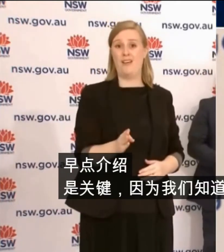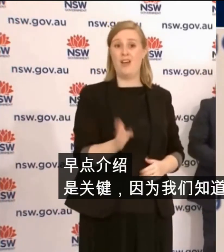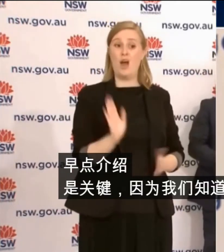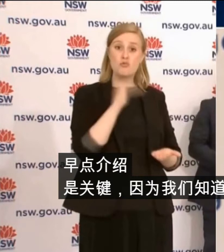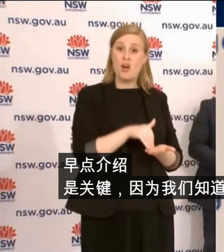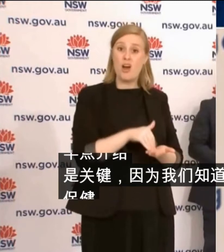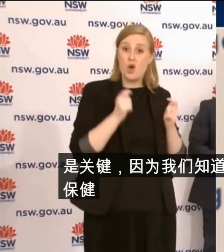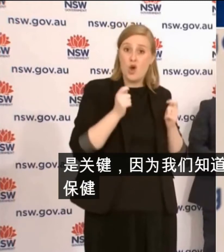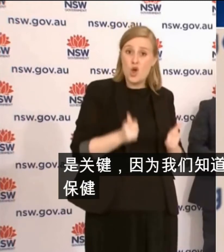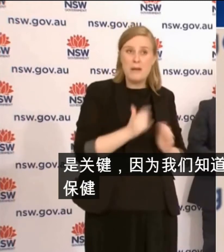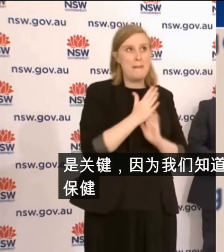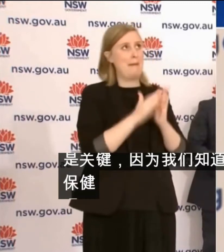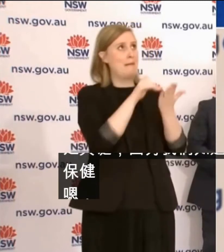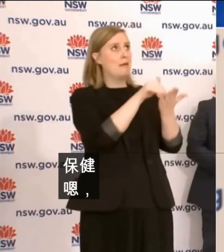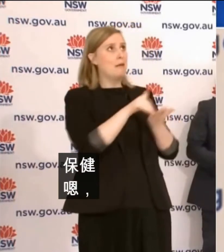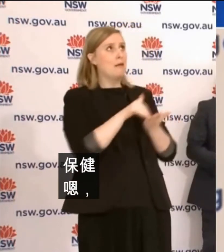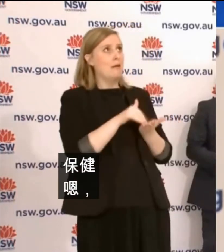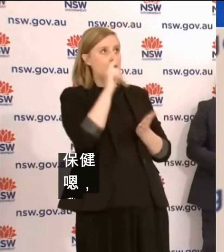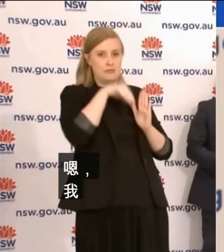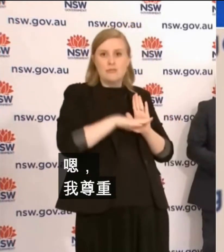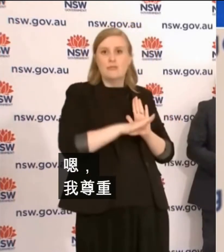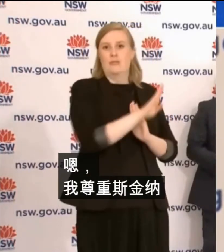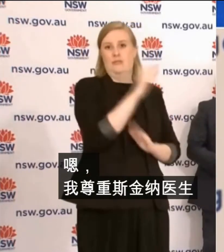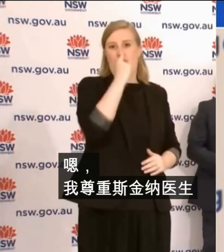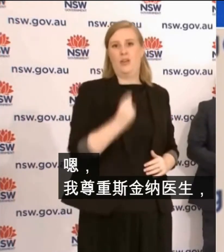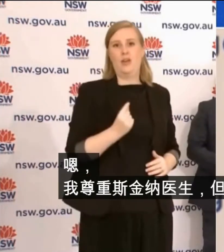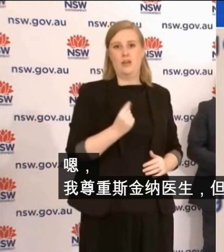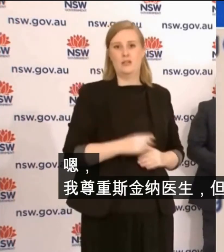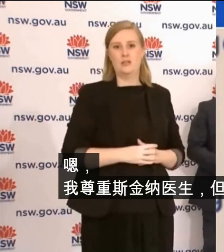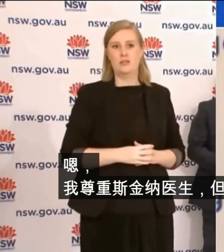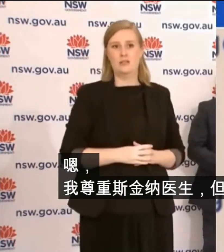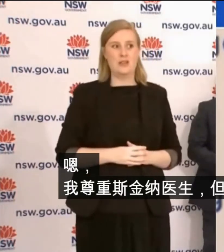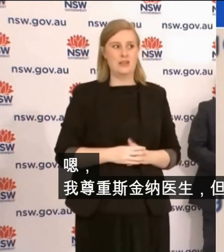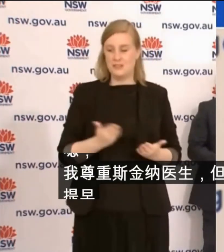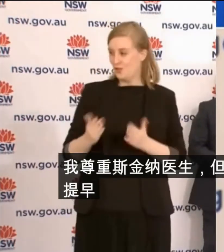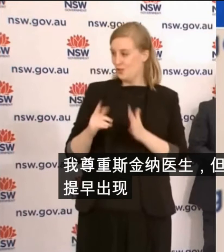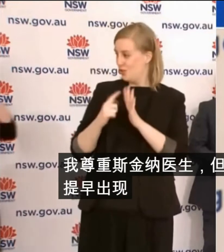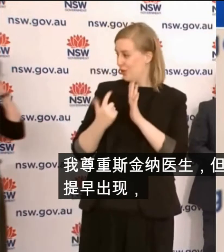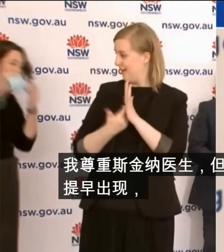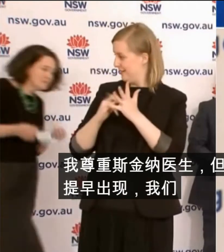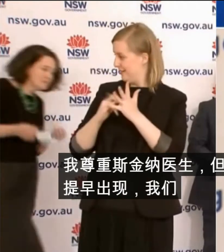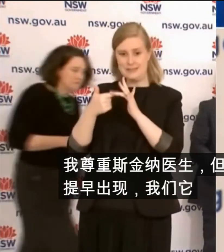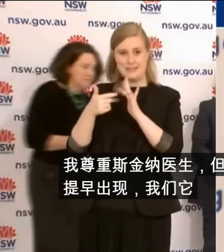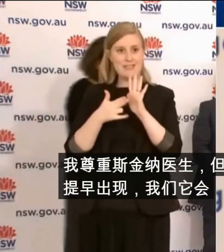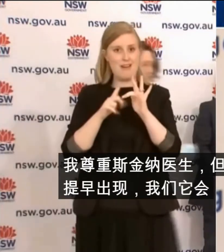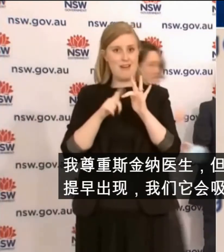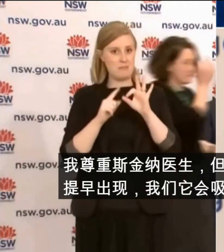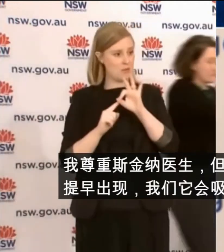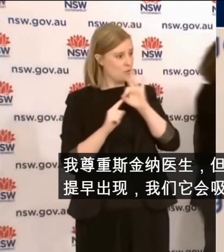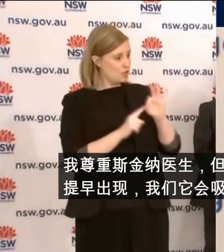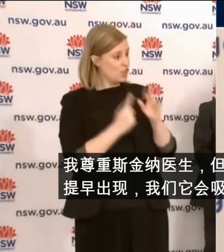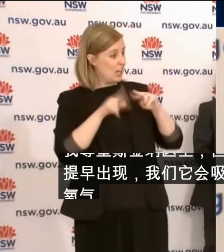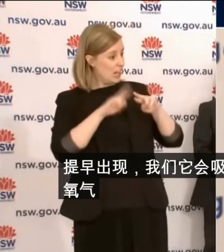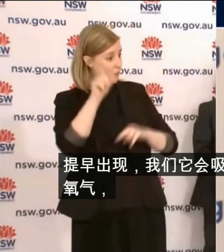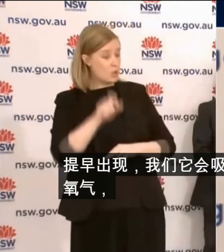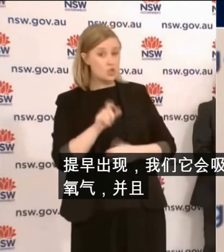that good medical care, I defer to Dr. Skinner, but if someone presents early, it